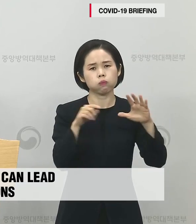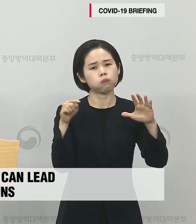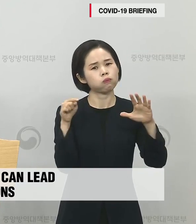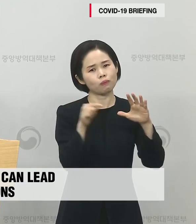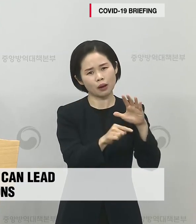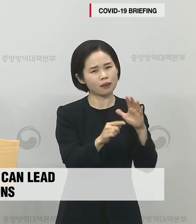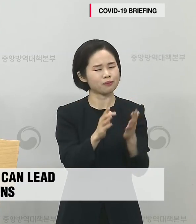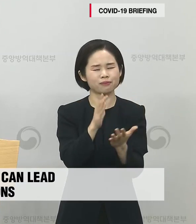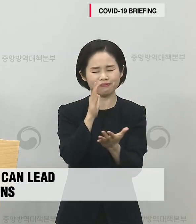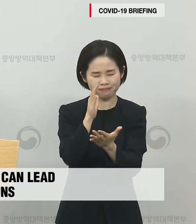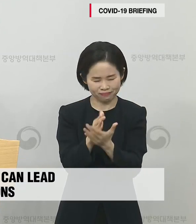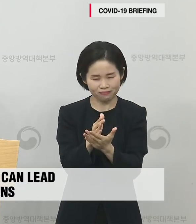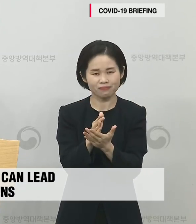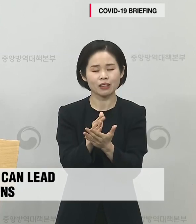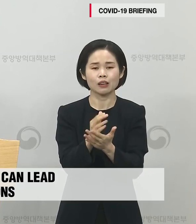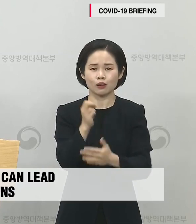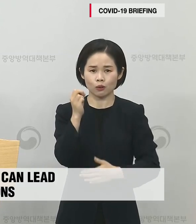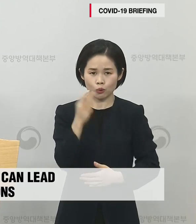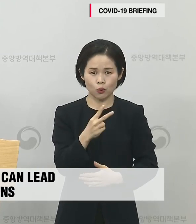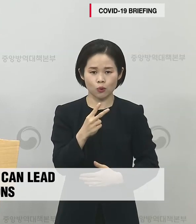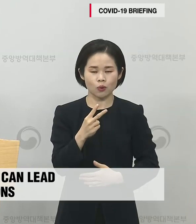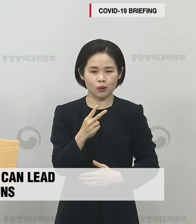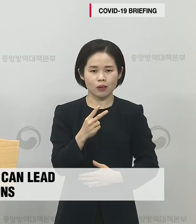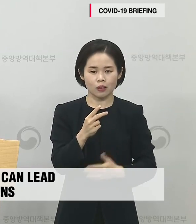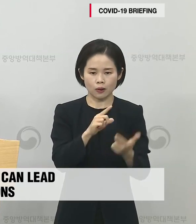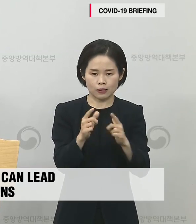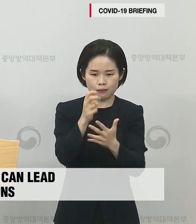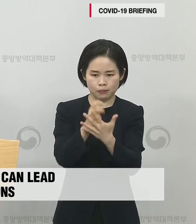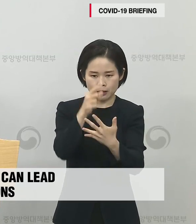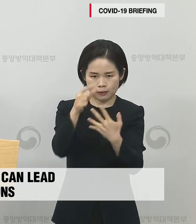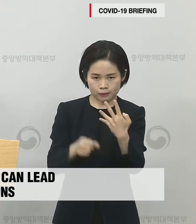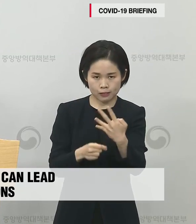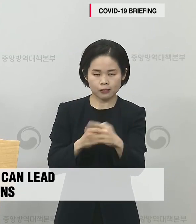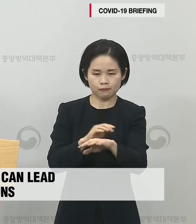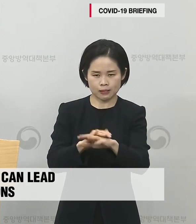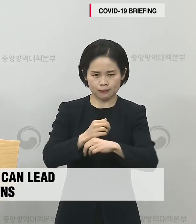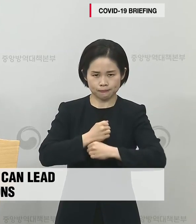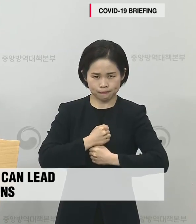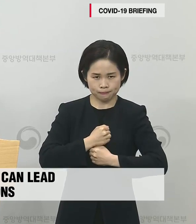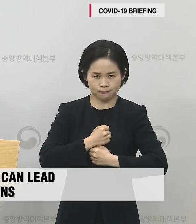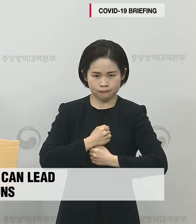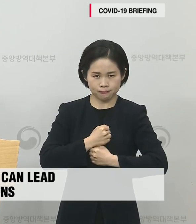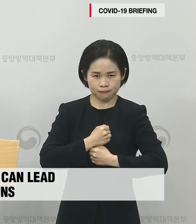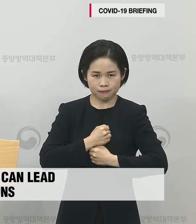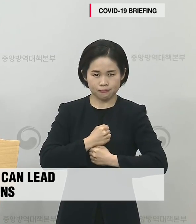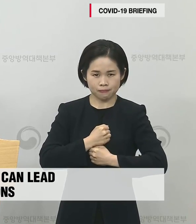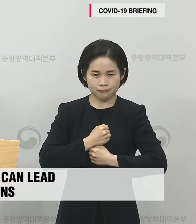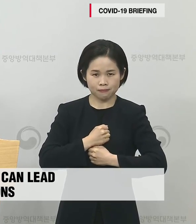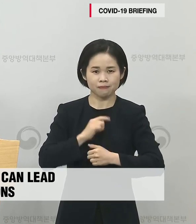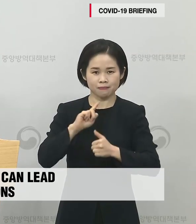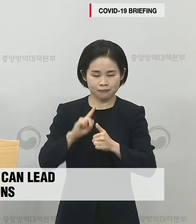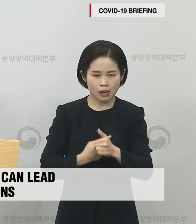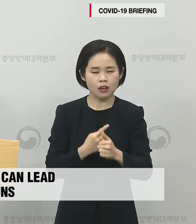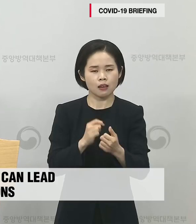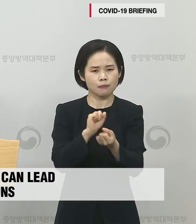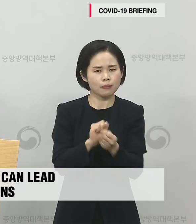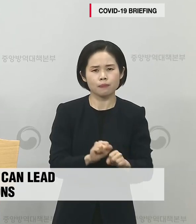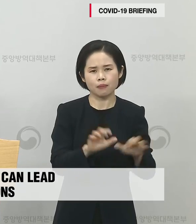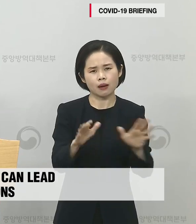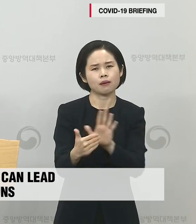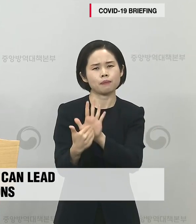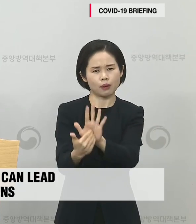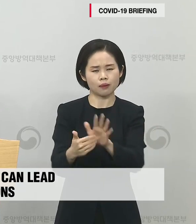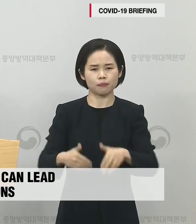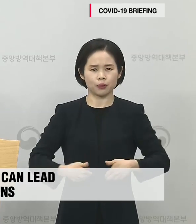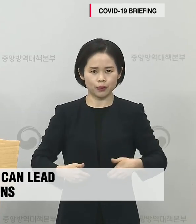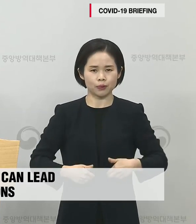do not go to enclosed and crowded spaces like clubs or bars. And this could help us to prevent